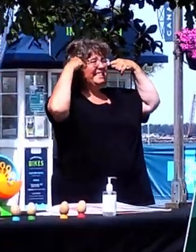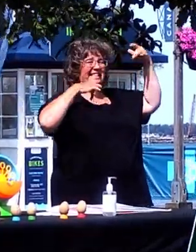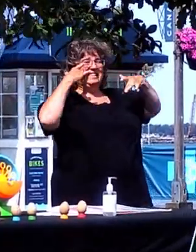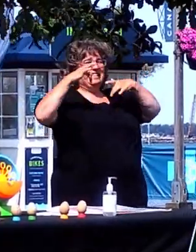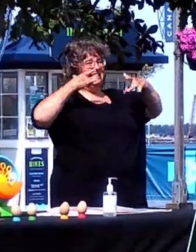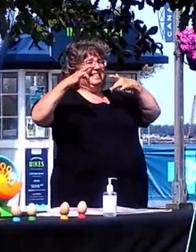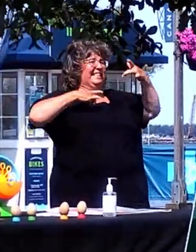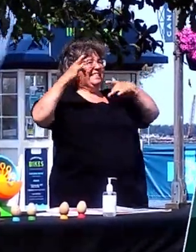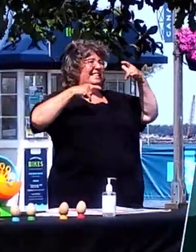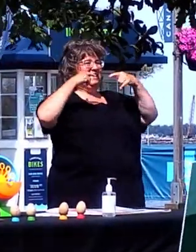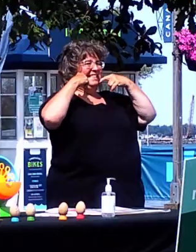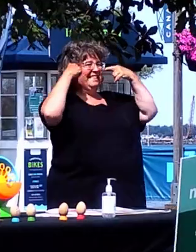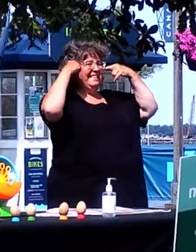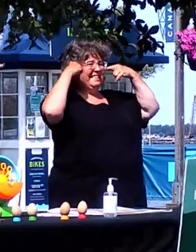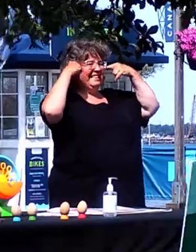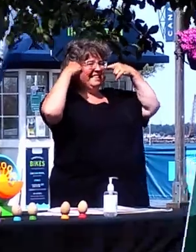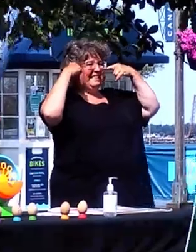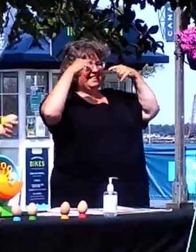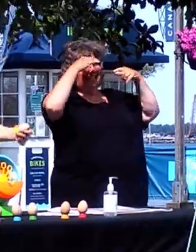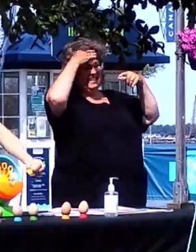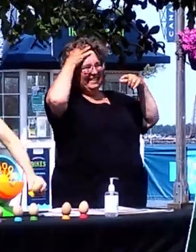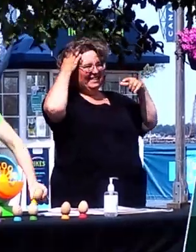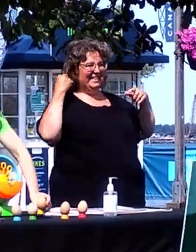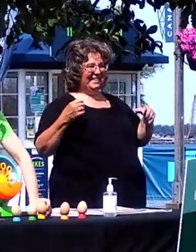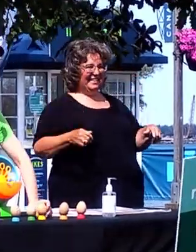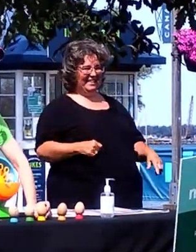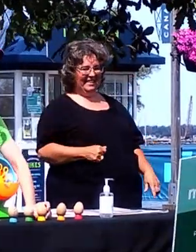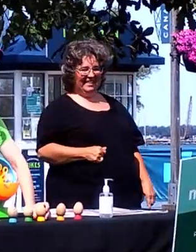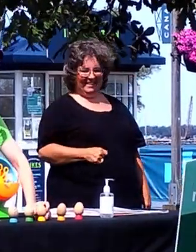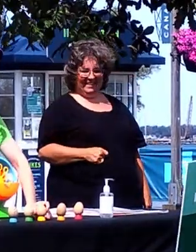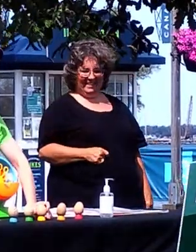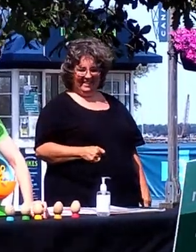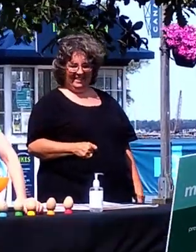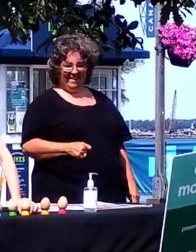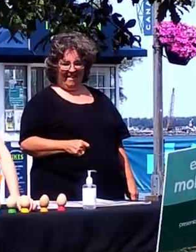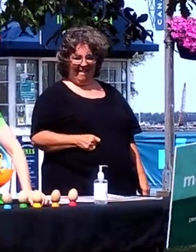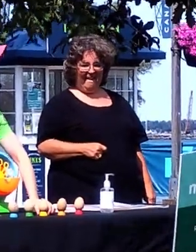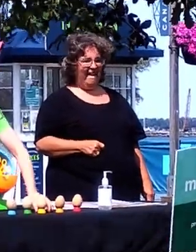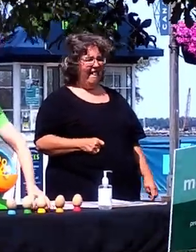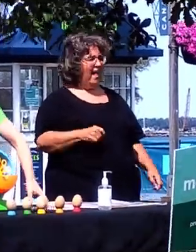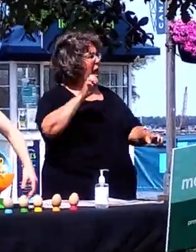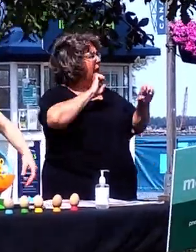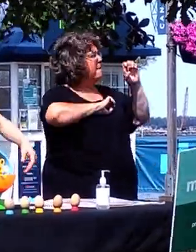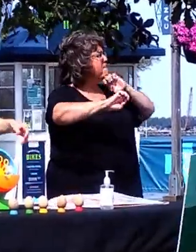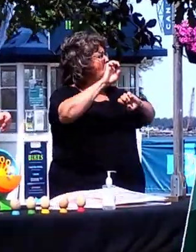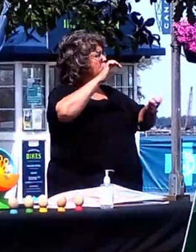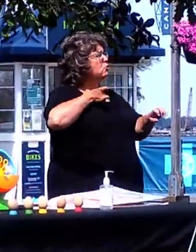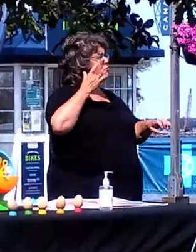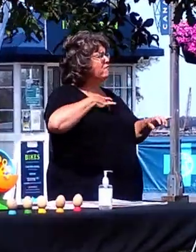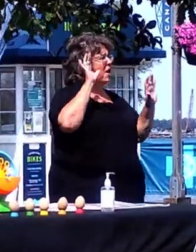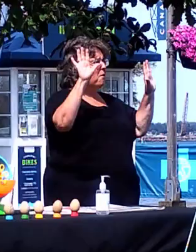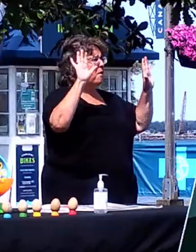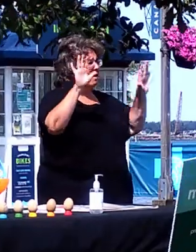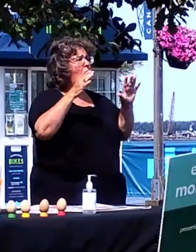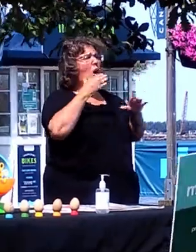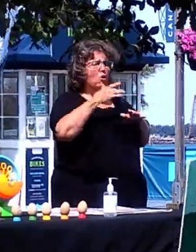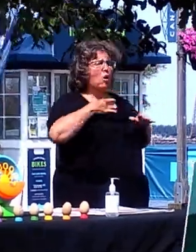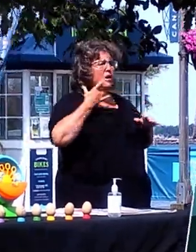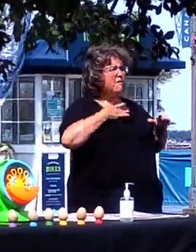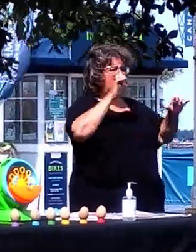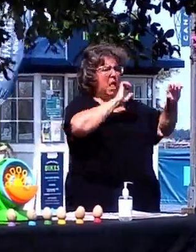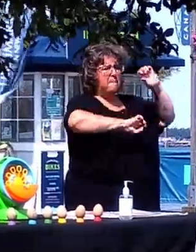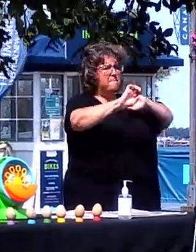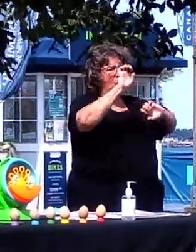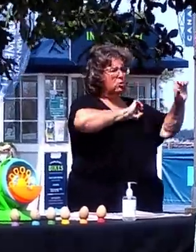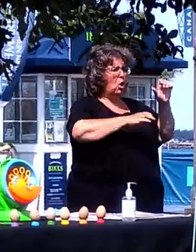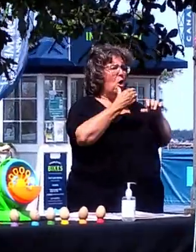excited? Oh, I see some big smiles out there. Oh my goodness, what big emotions we're feeling. It's good to feel those big